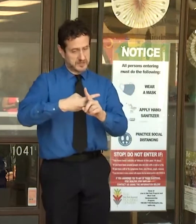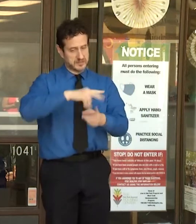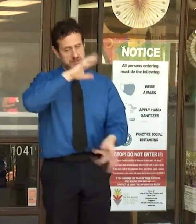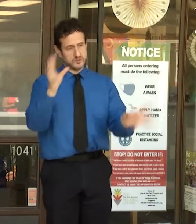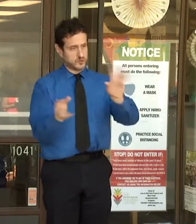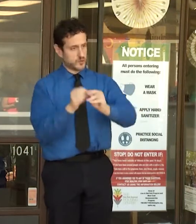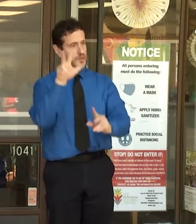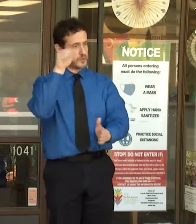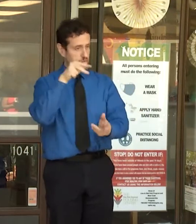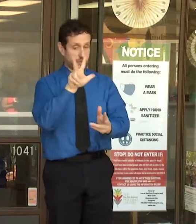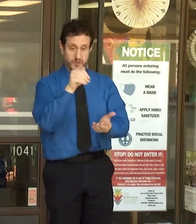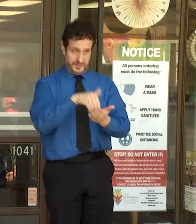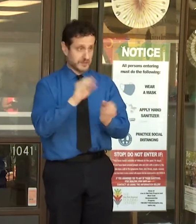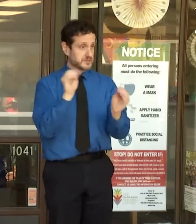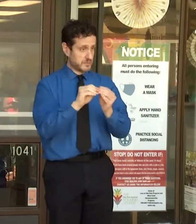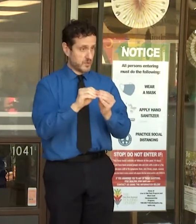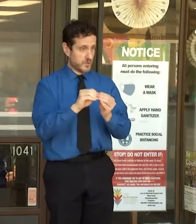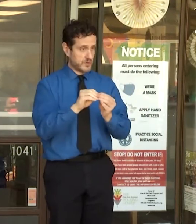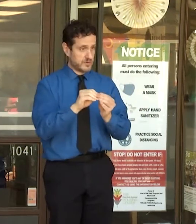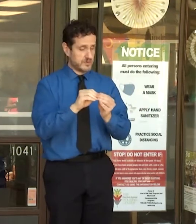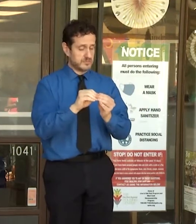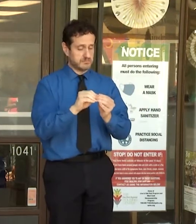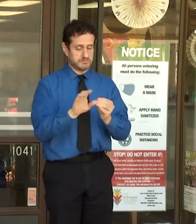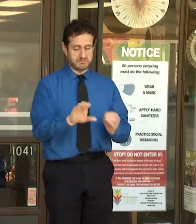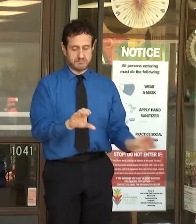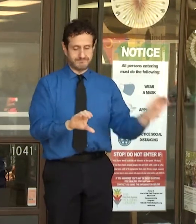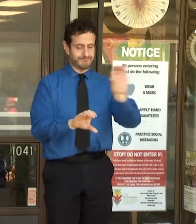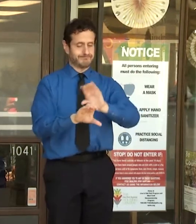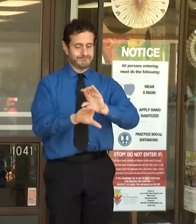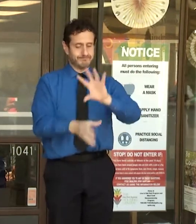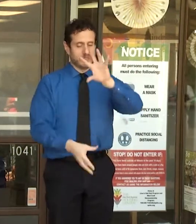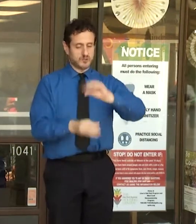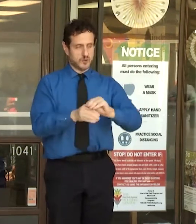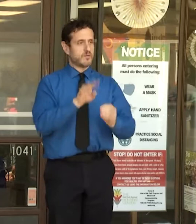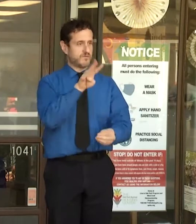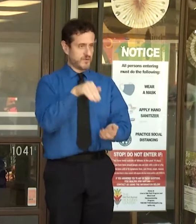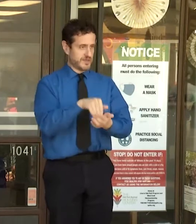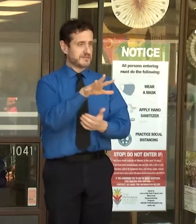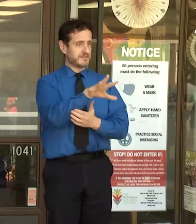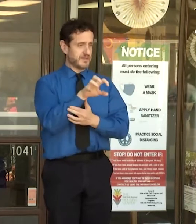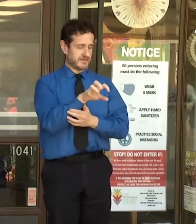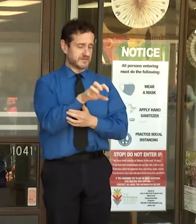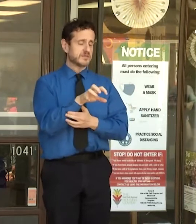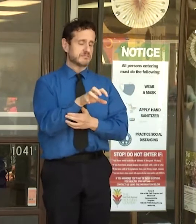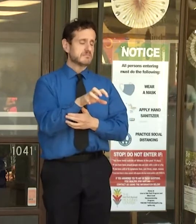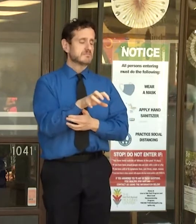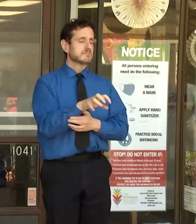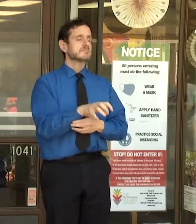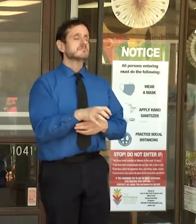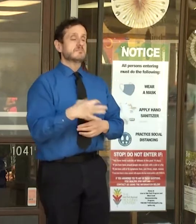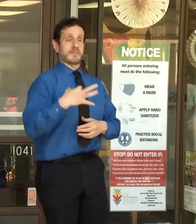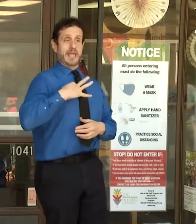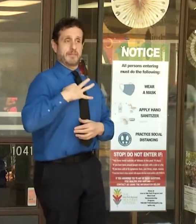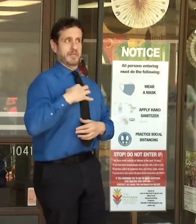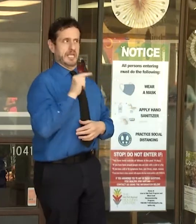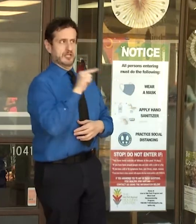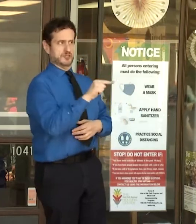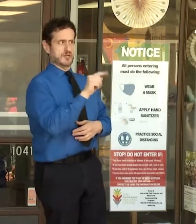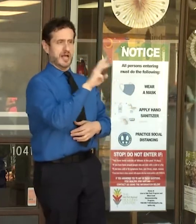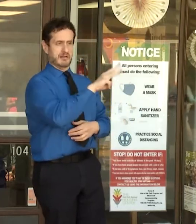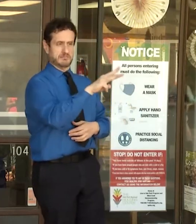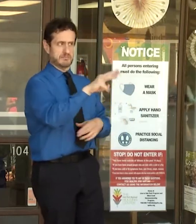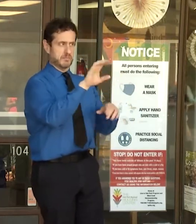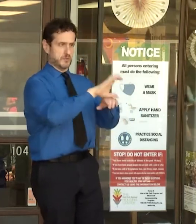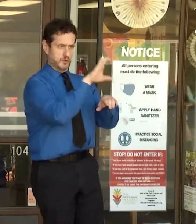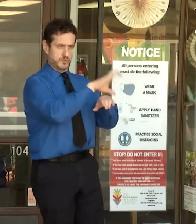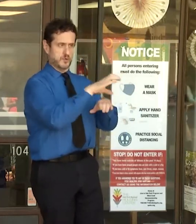be paid. So it's going to be online through the Cook County website. There's